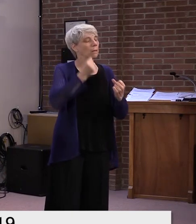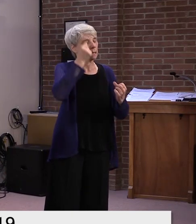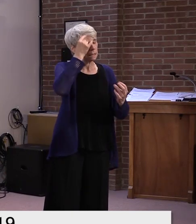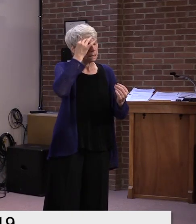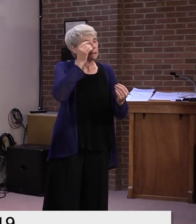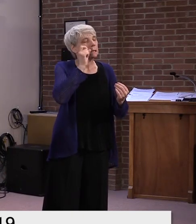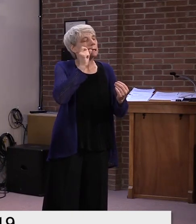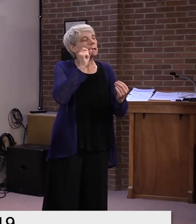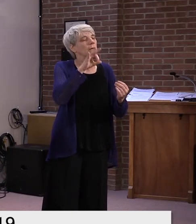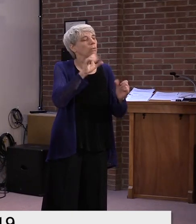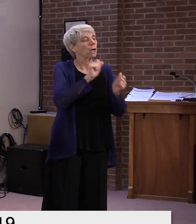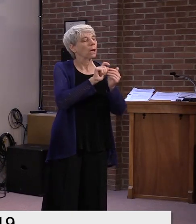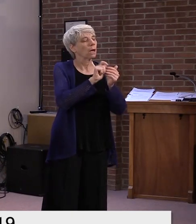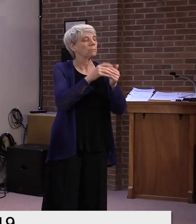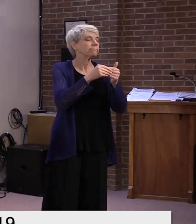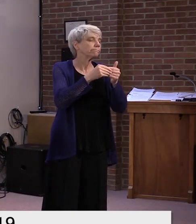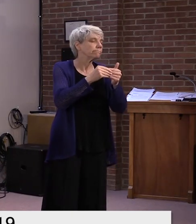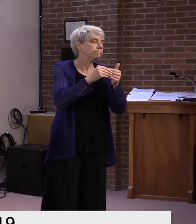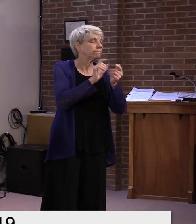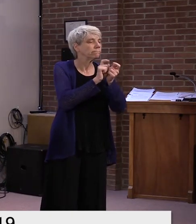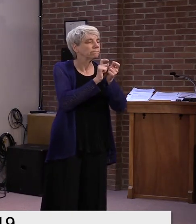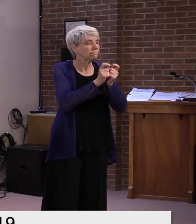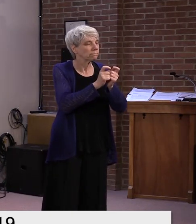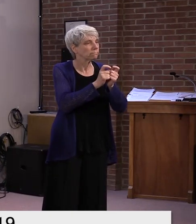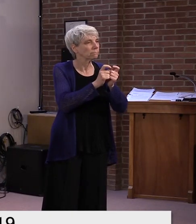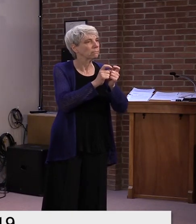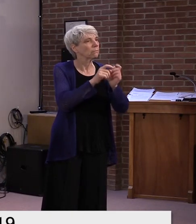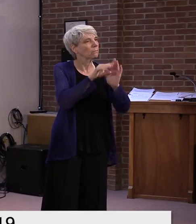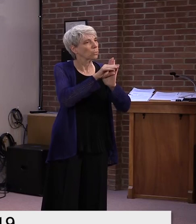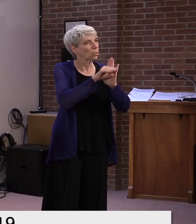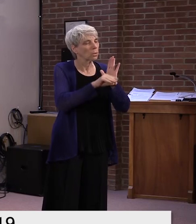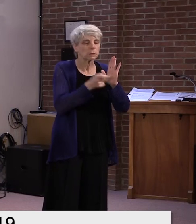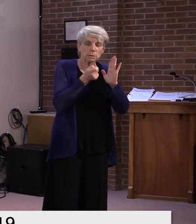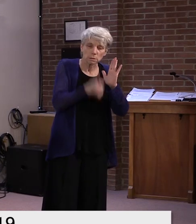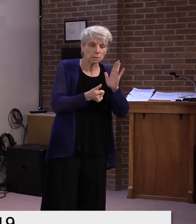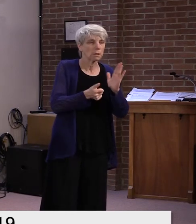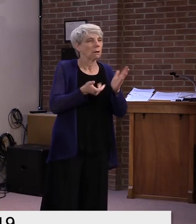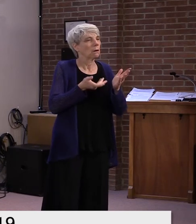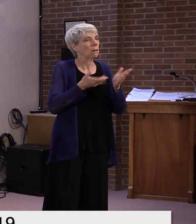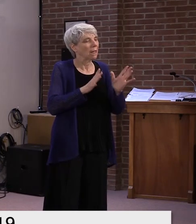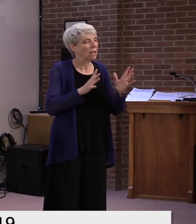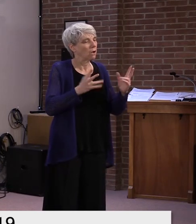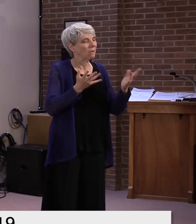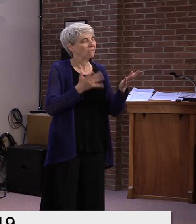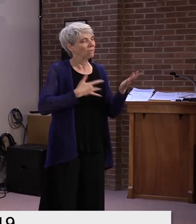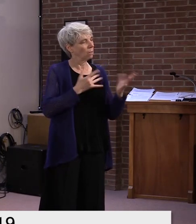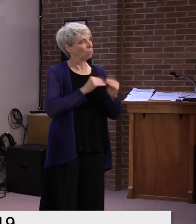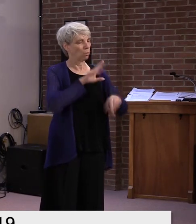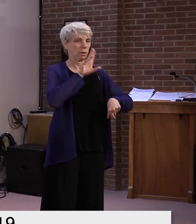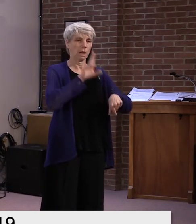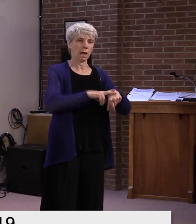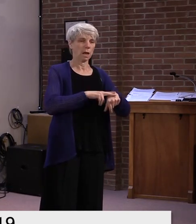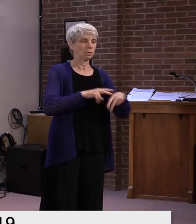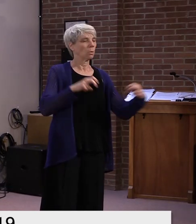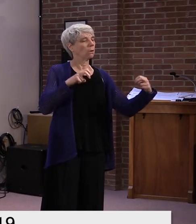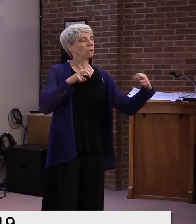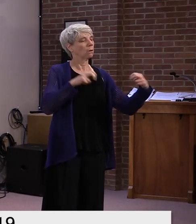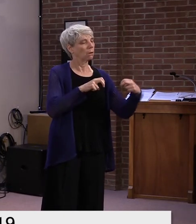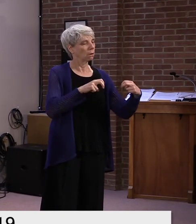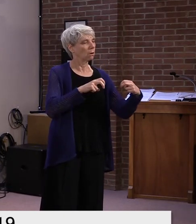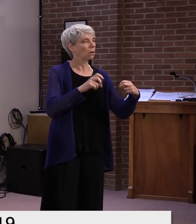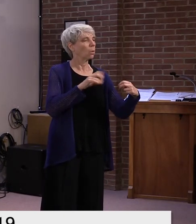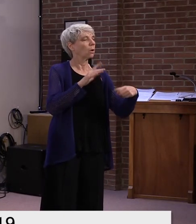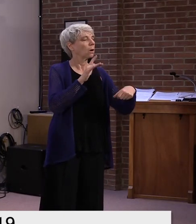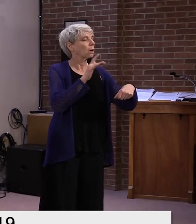changes to these regulations to have it feel more like what we're used to with just a small amount